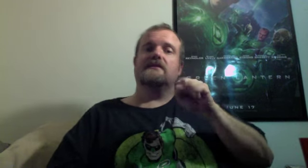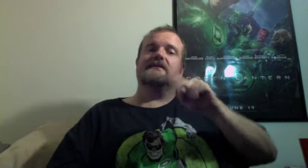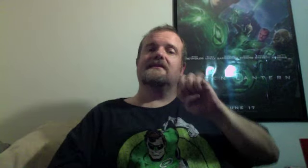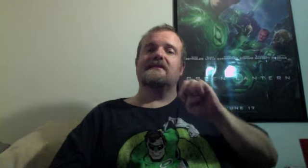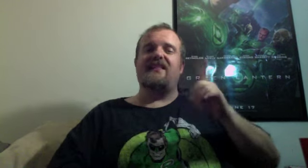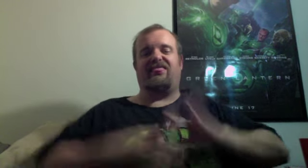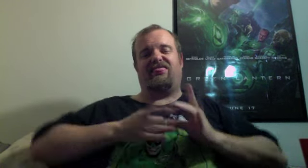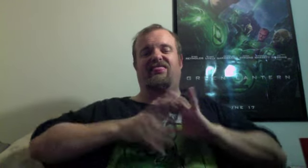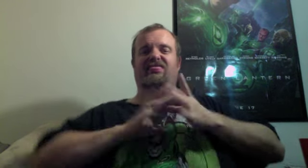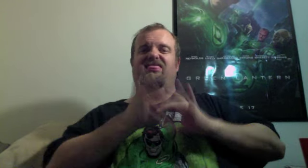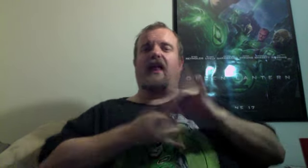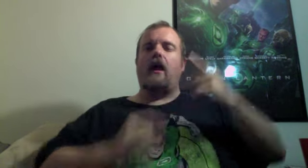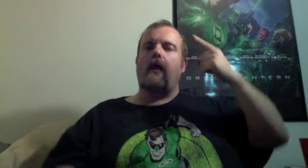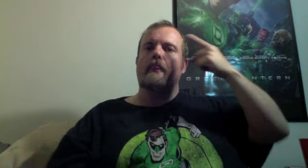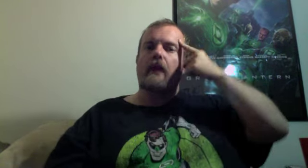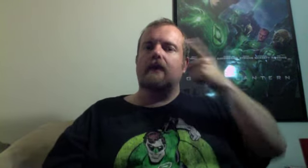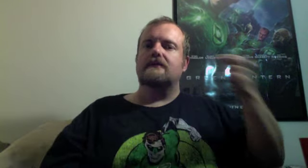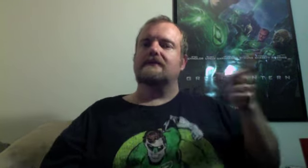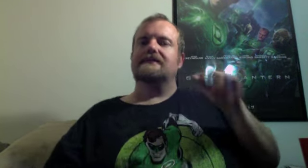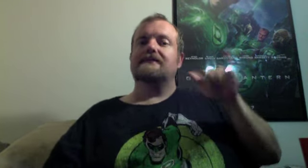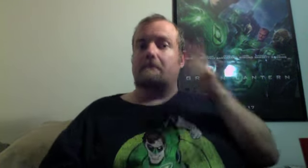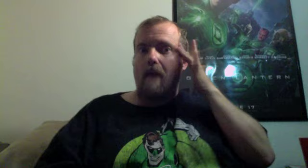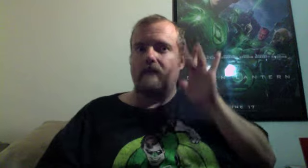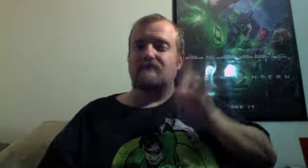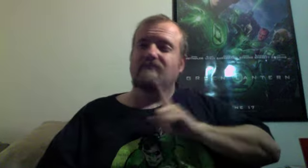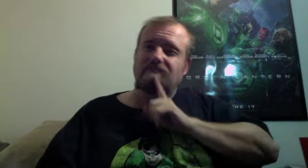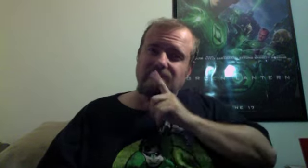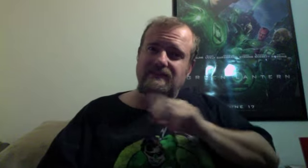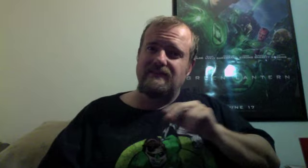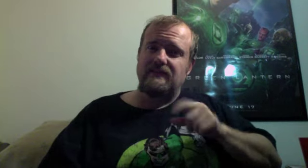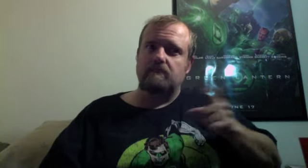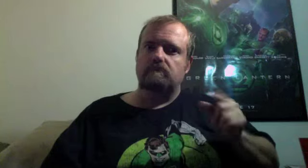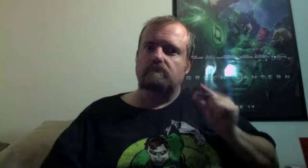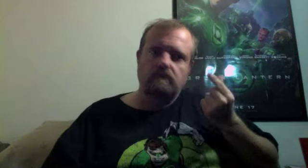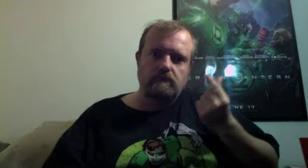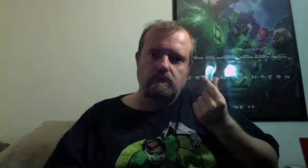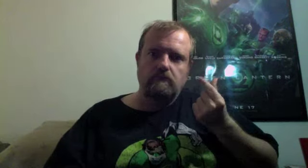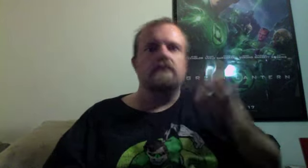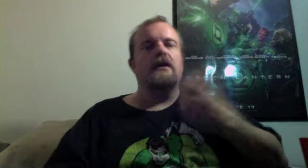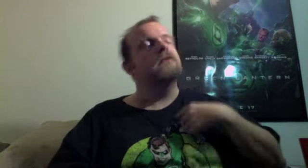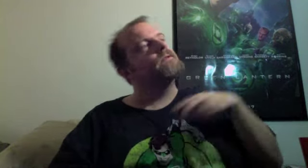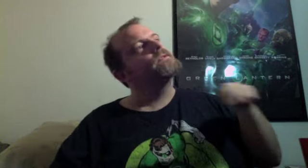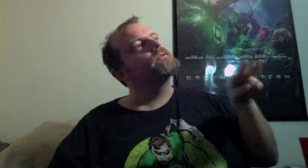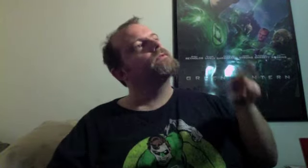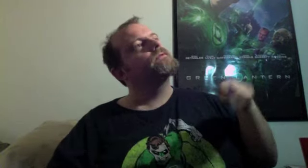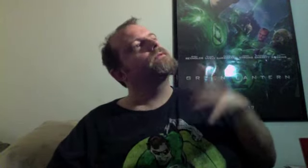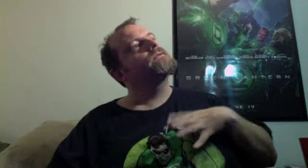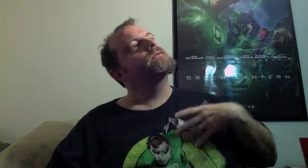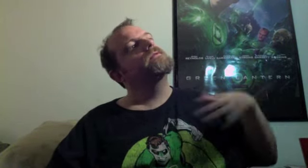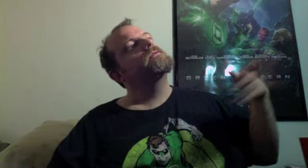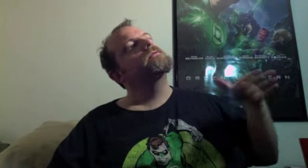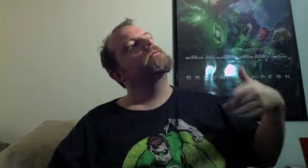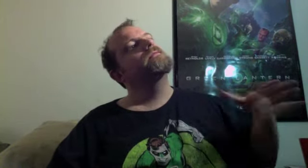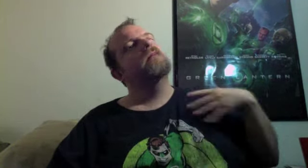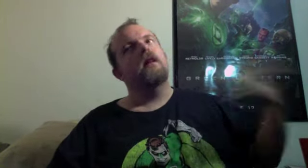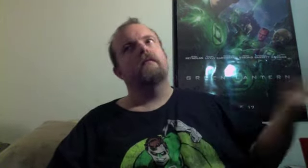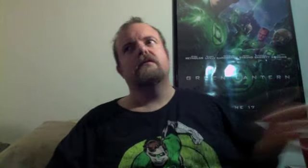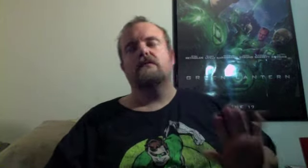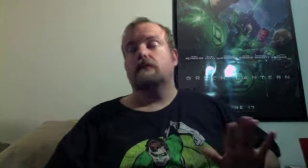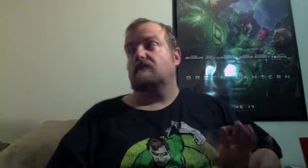just enough to bond the silver to the steel. Too much would overflow and ruin the front. By the